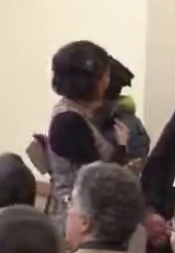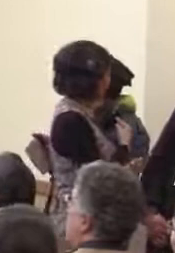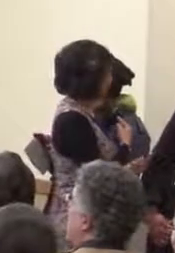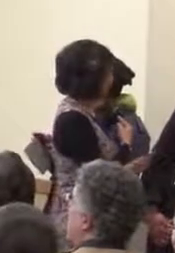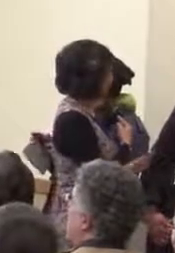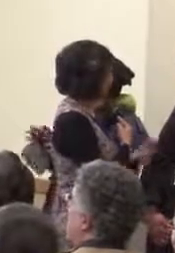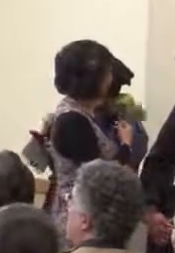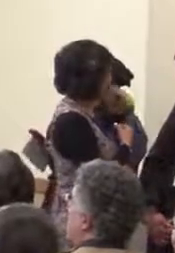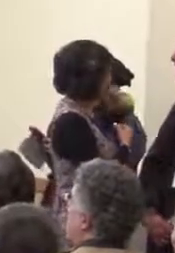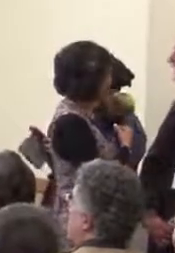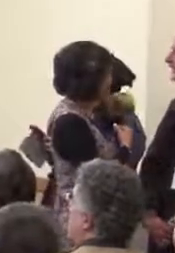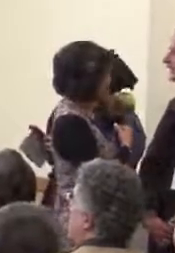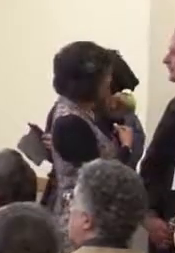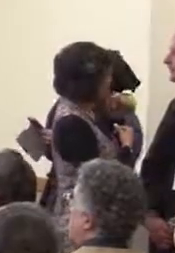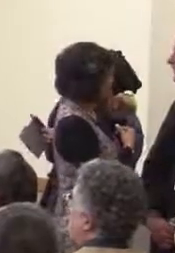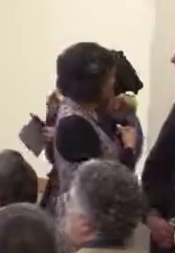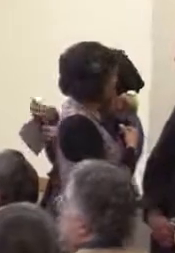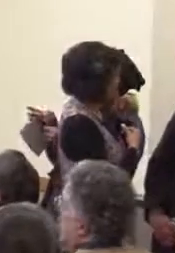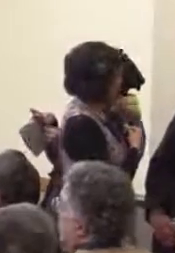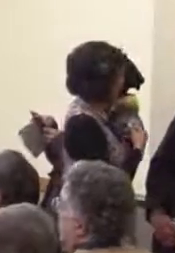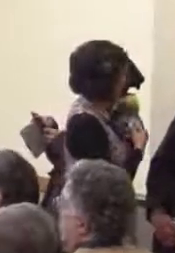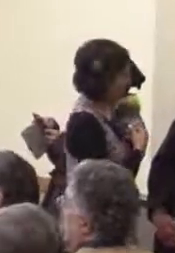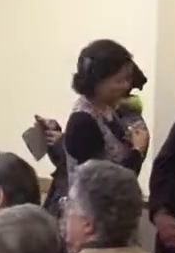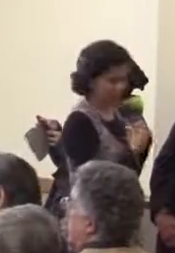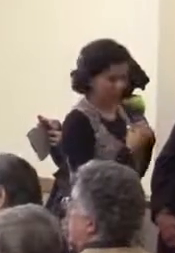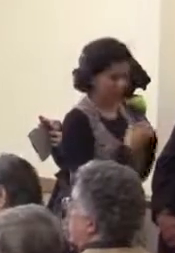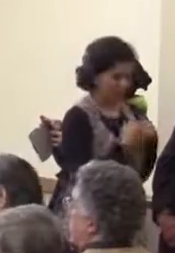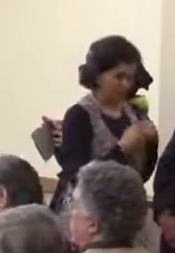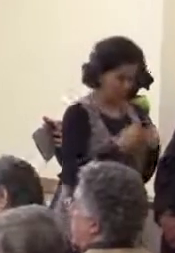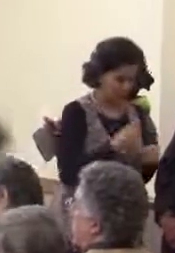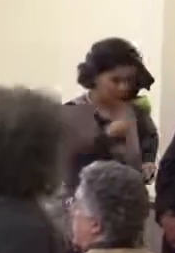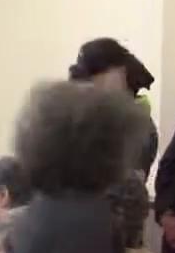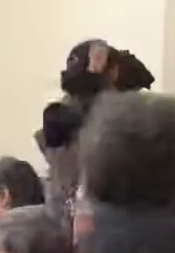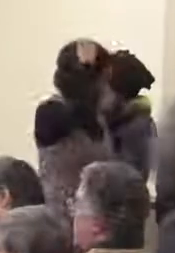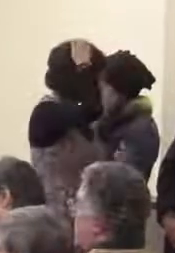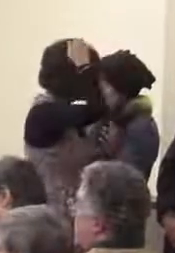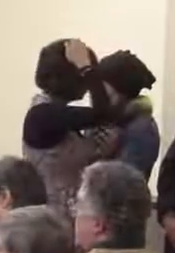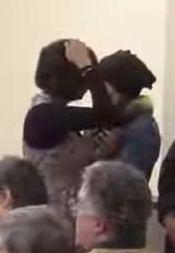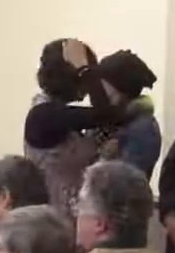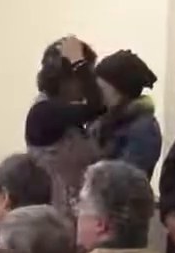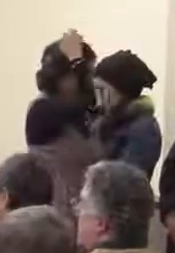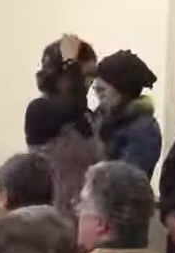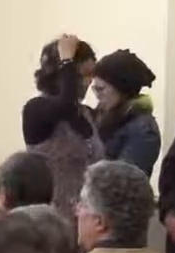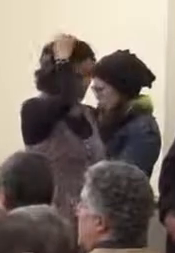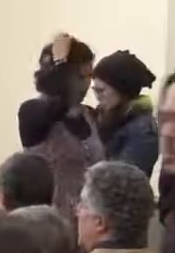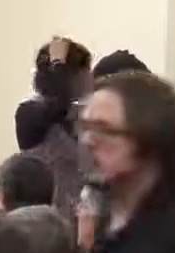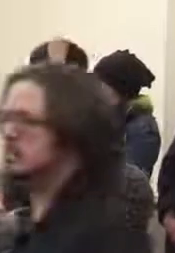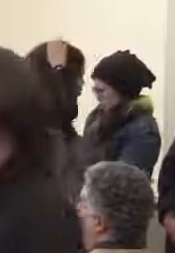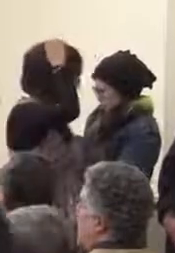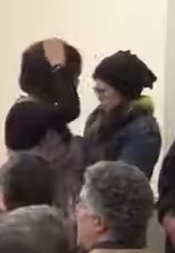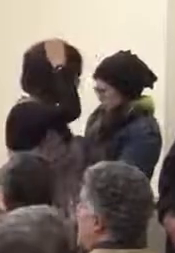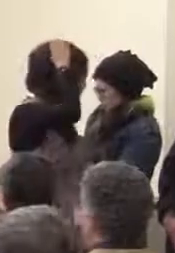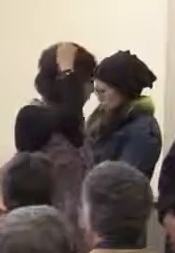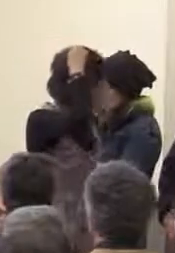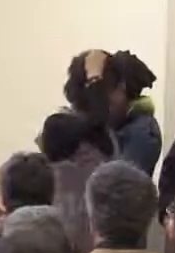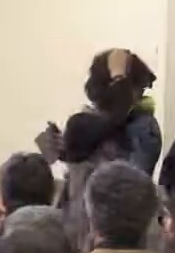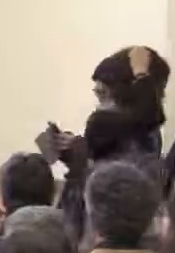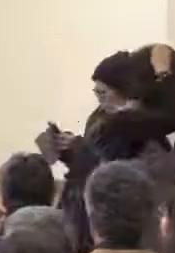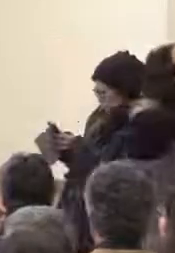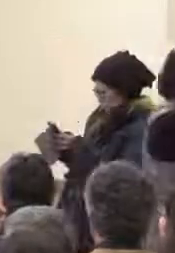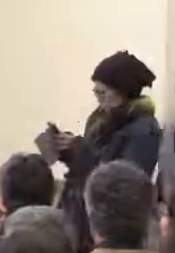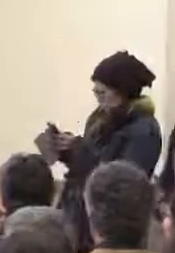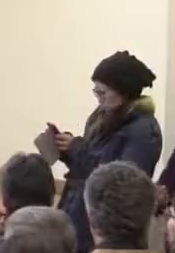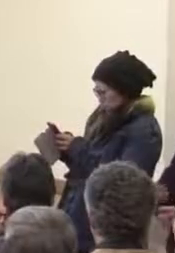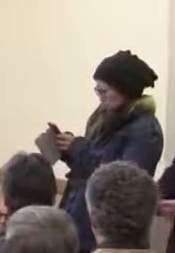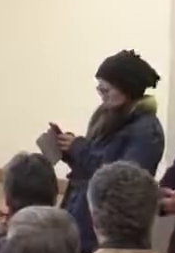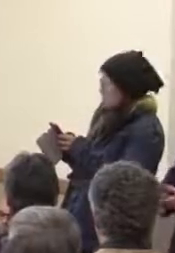Just that perhaps before the judging is final, the people could all stand up and we could take their picture, but so people could see them. Yes. So we don't get a recency error.